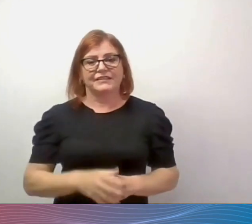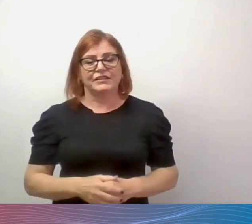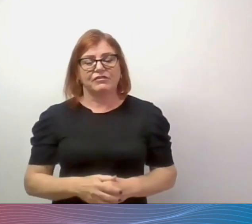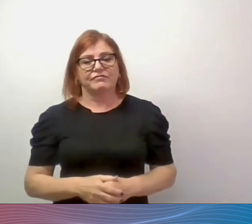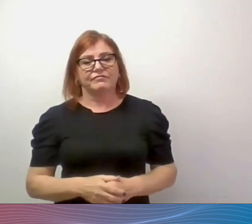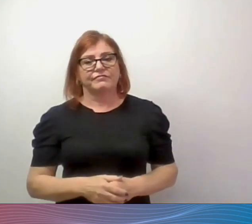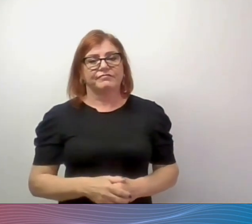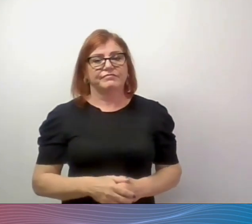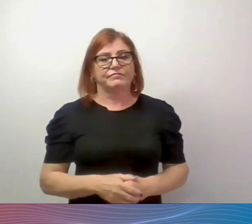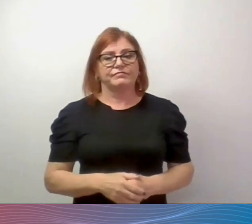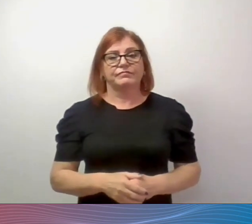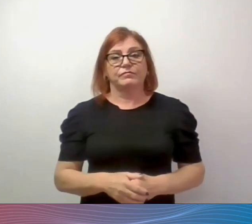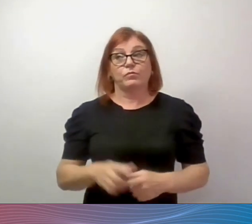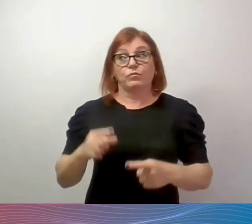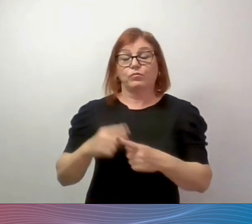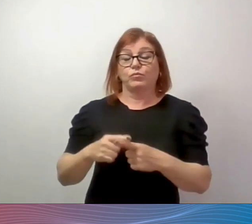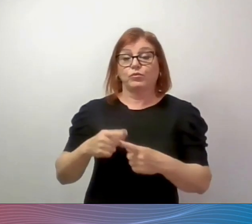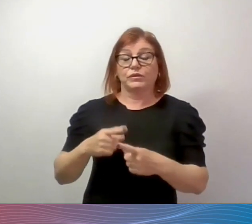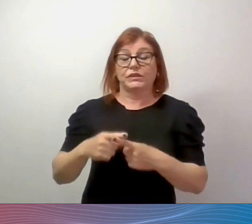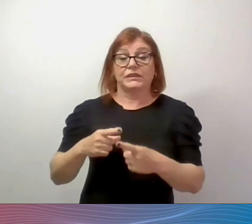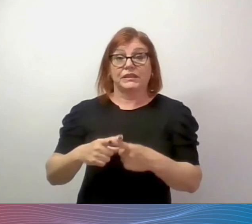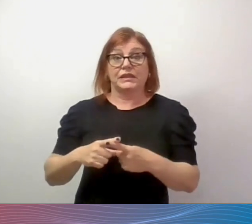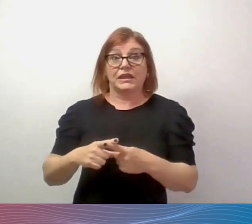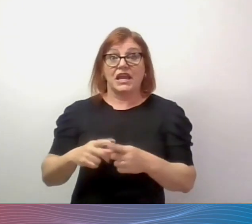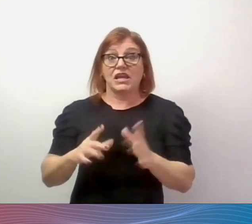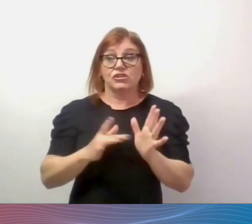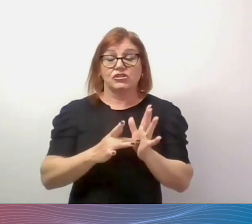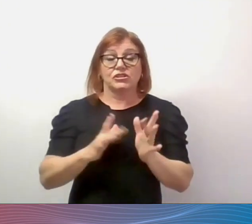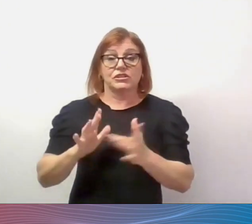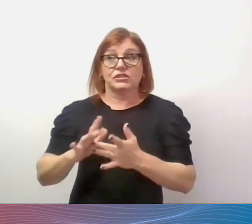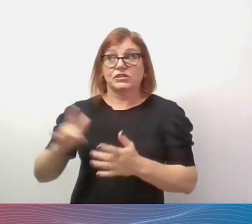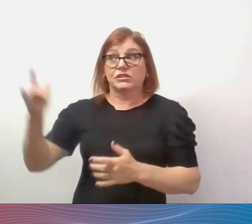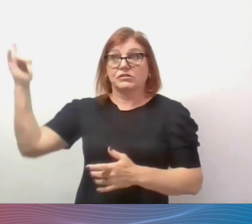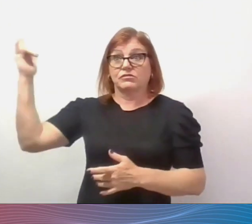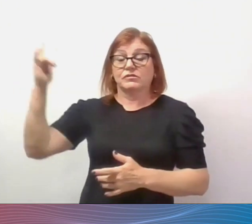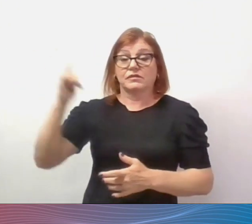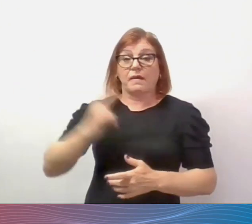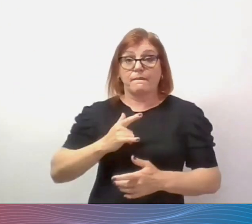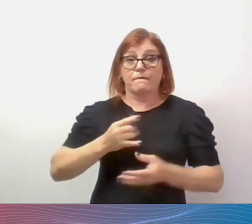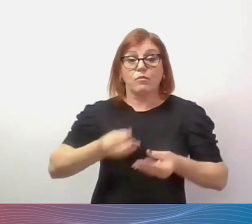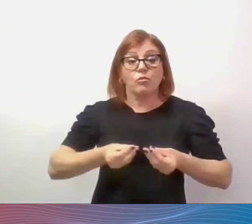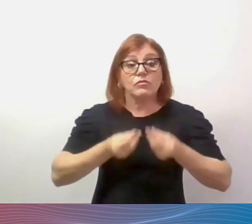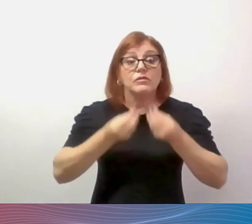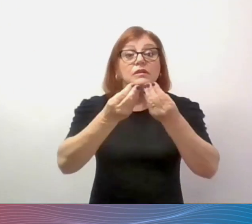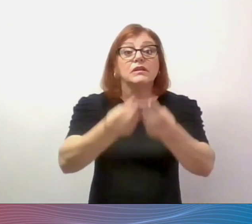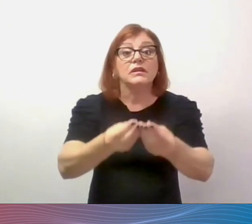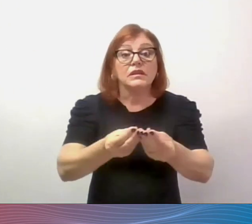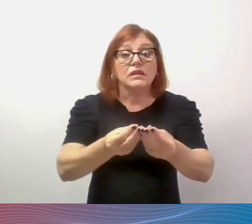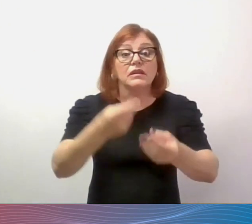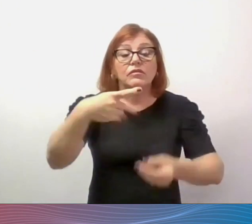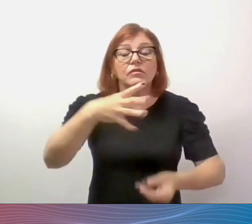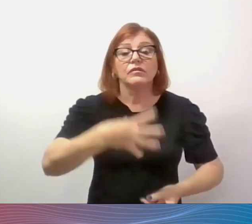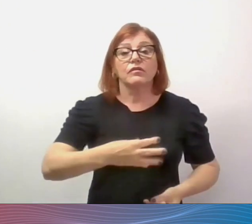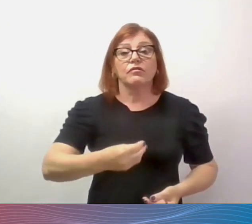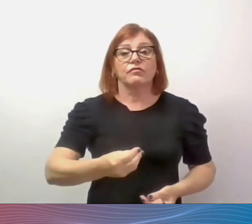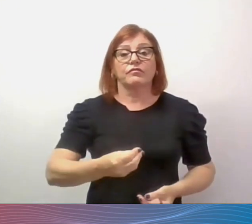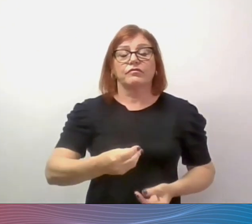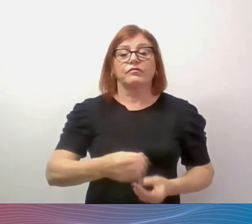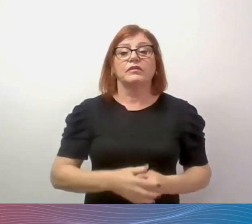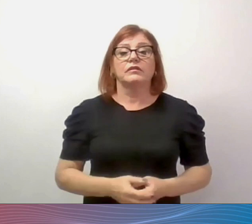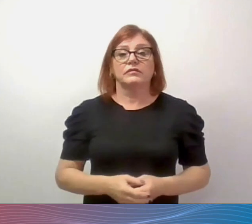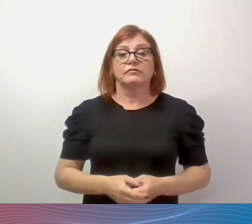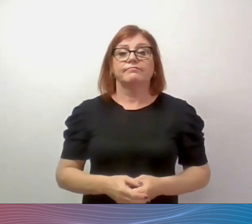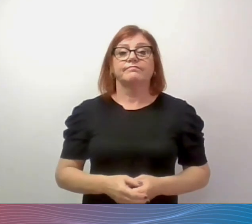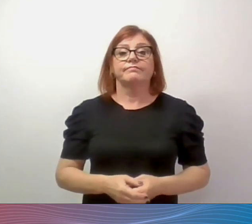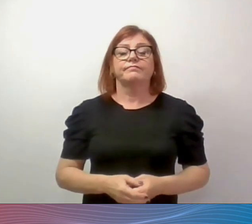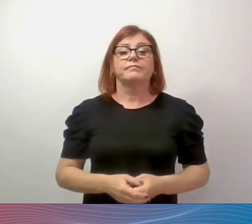amou e enviou seu próprio filho. Because he loved us and he sent us his own son. Quem ama toma ação. Who